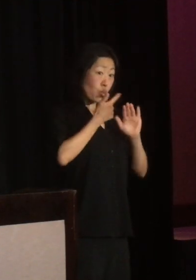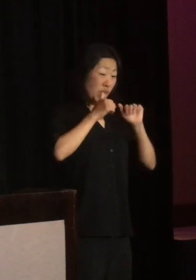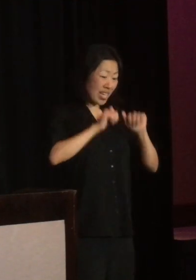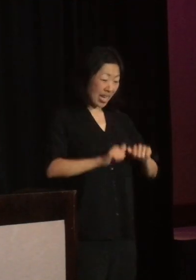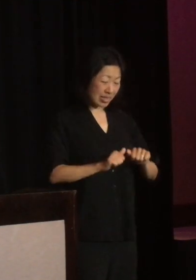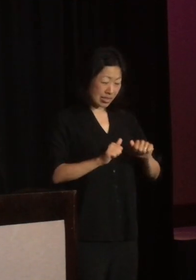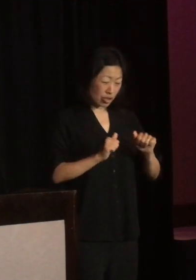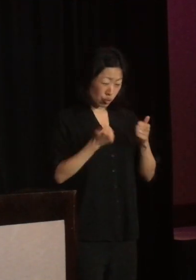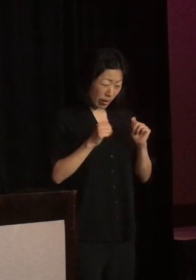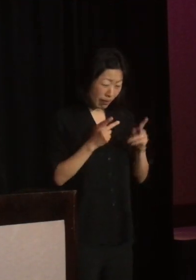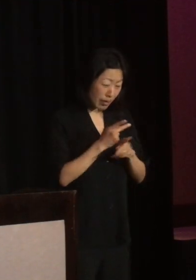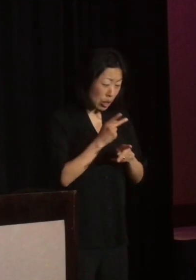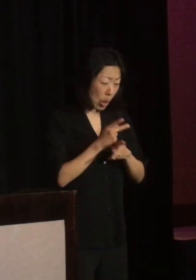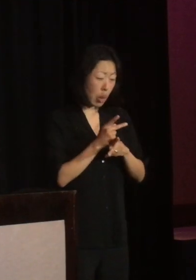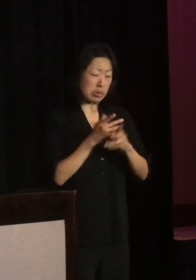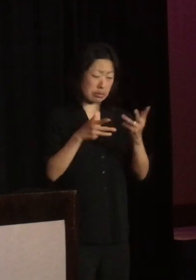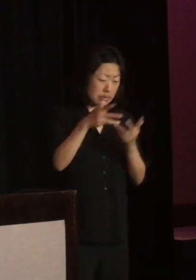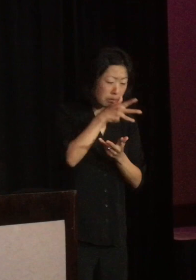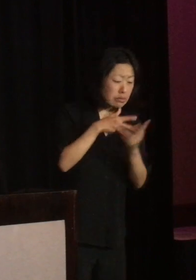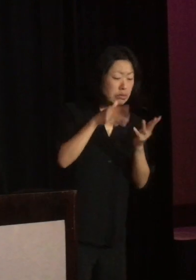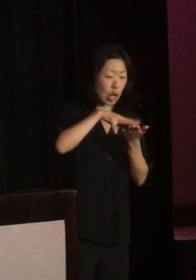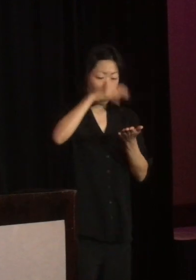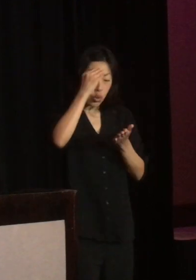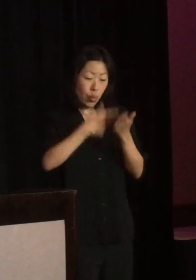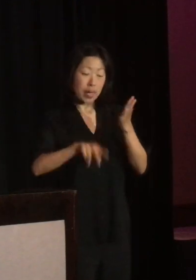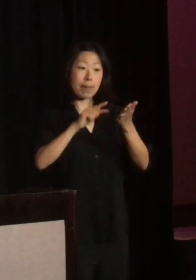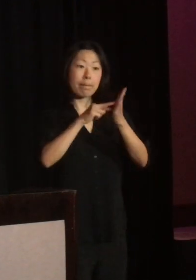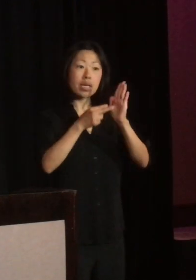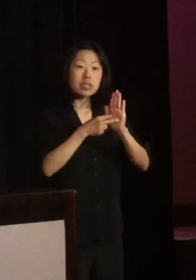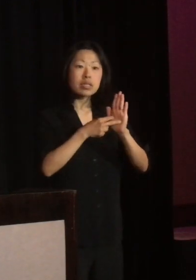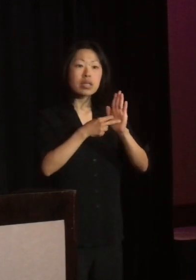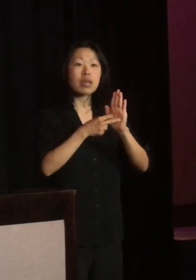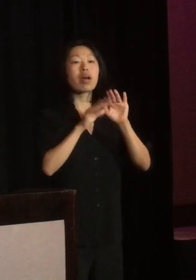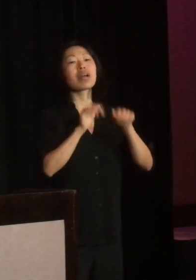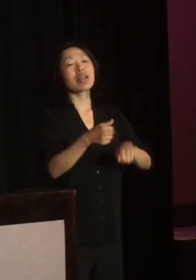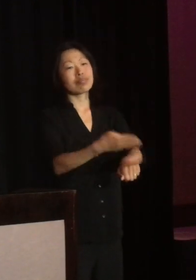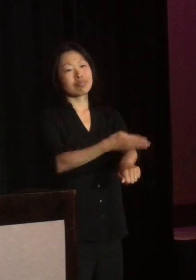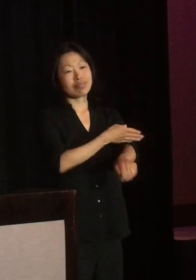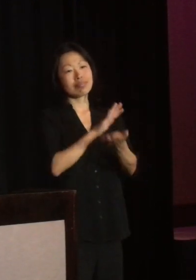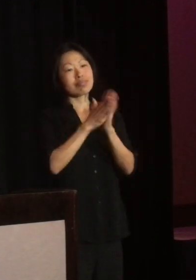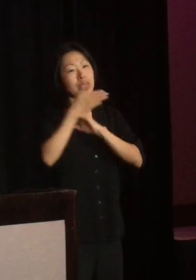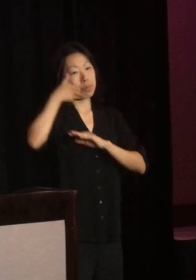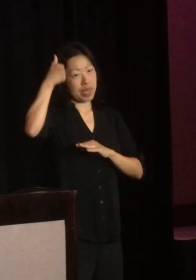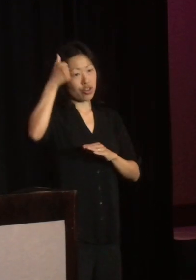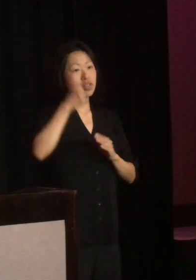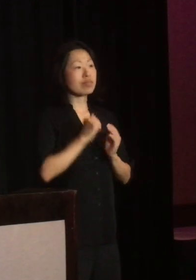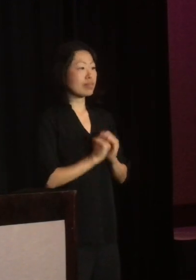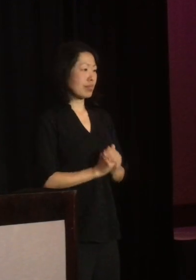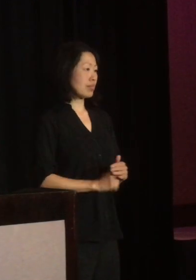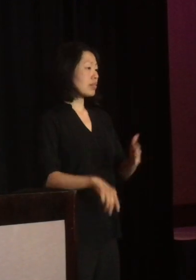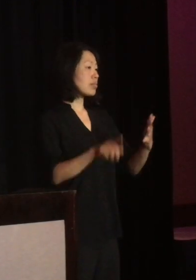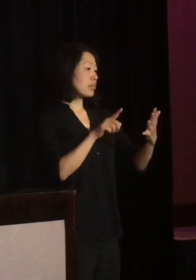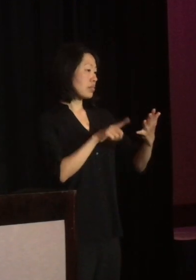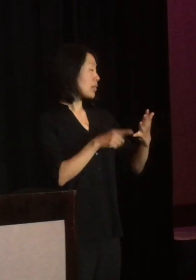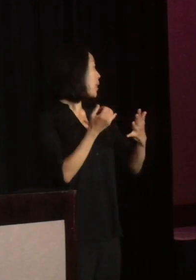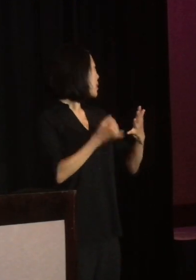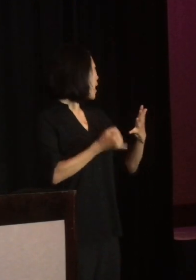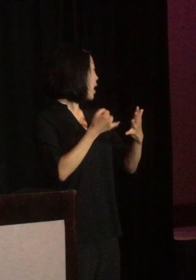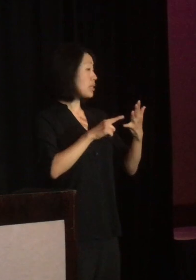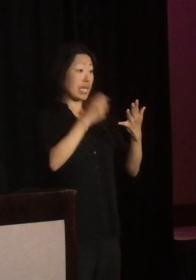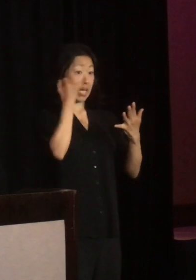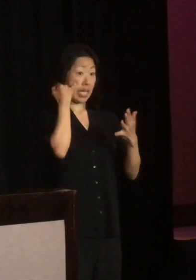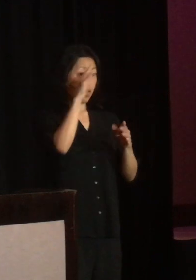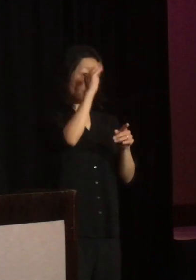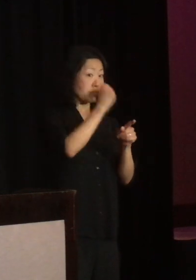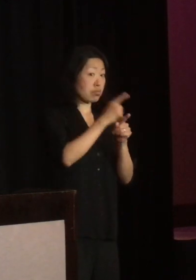lot better. It gets a lot better. And then there was an increased risk for those that reported having a sibling that's also adopted from